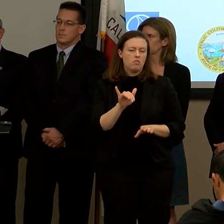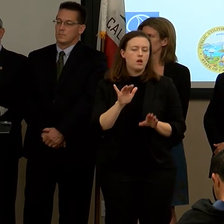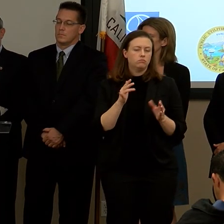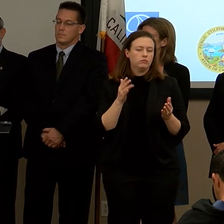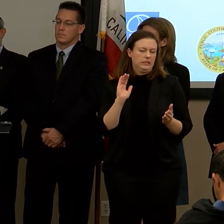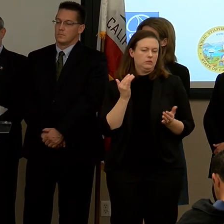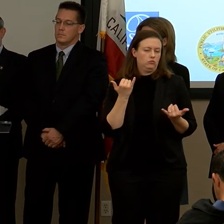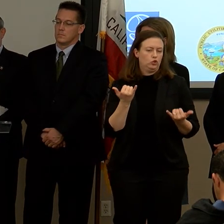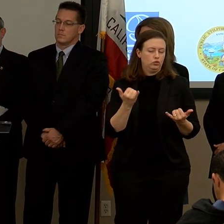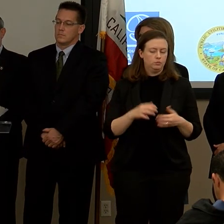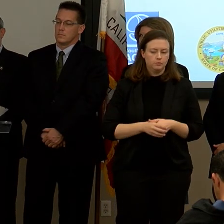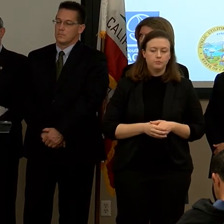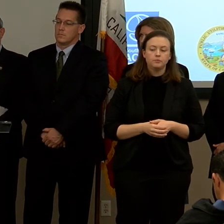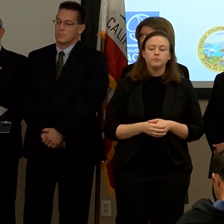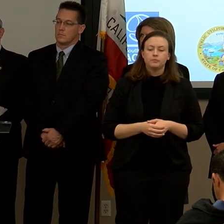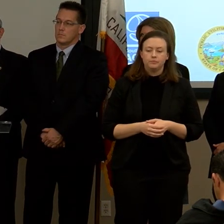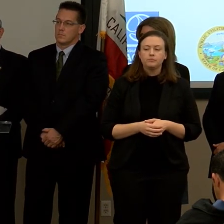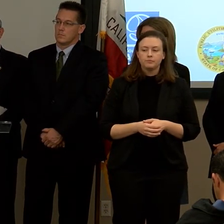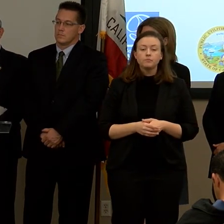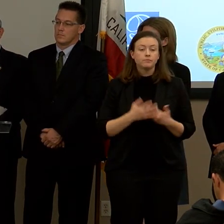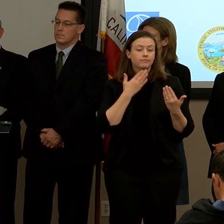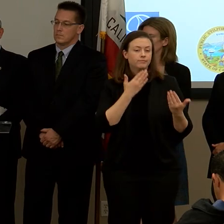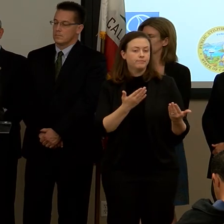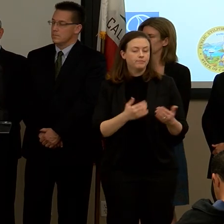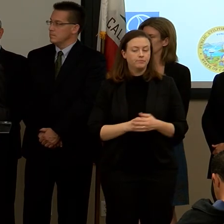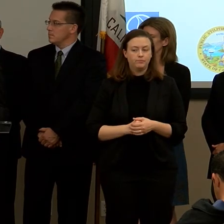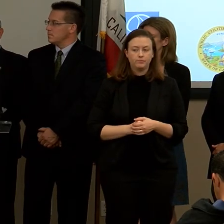current situation. So thank you.